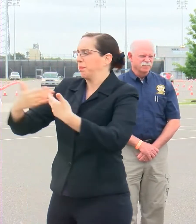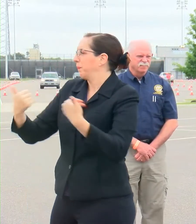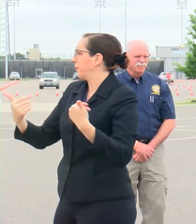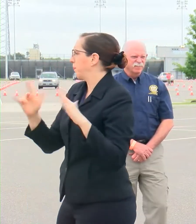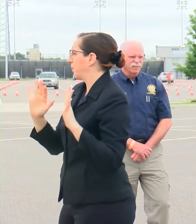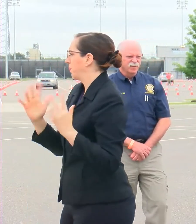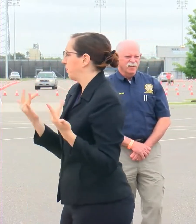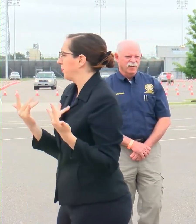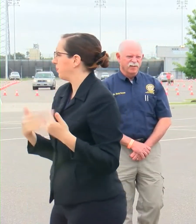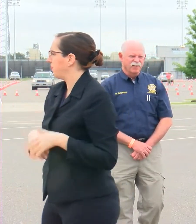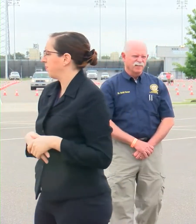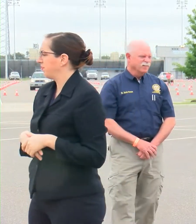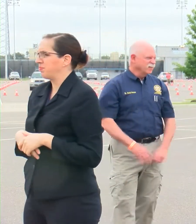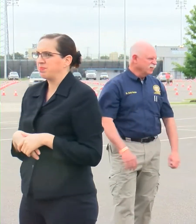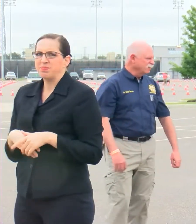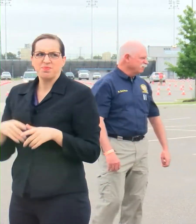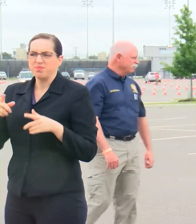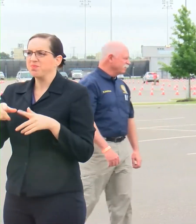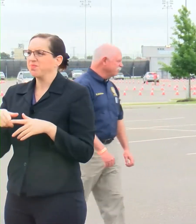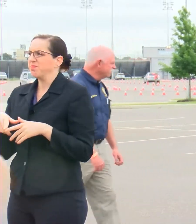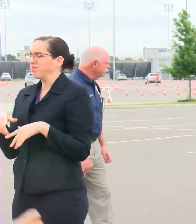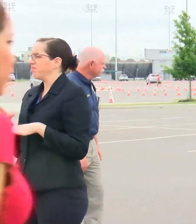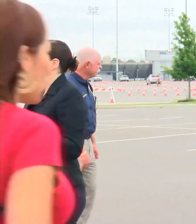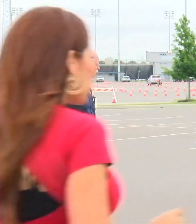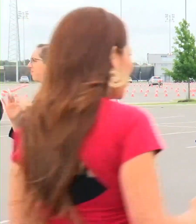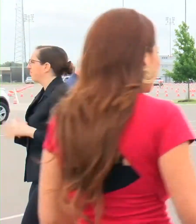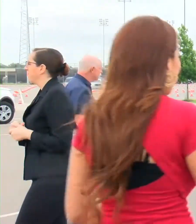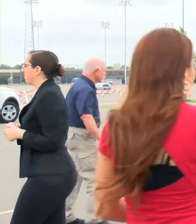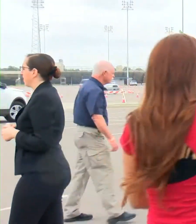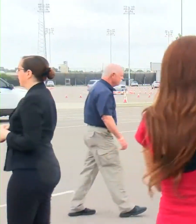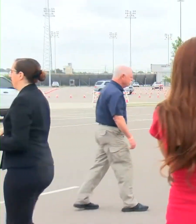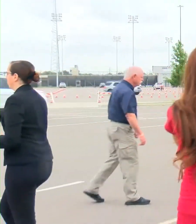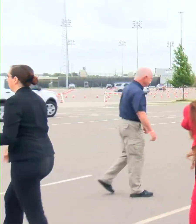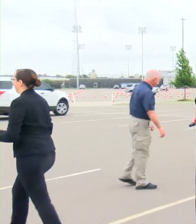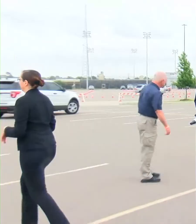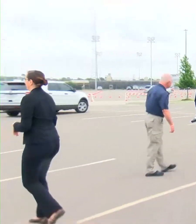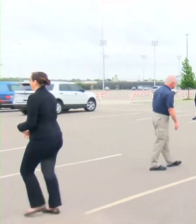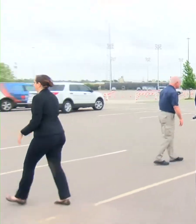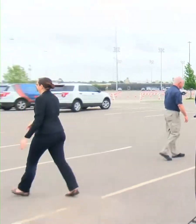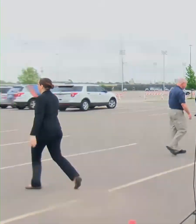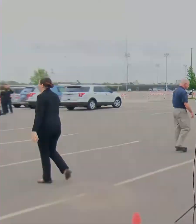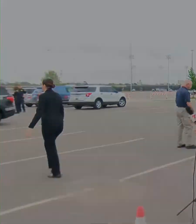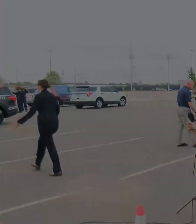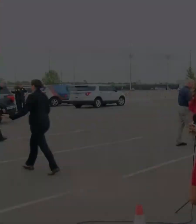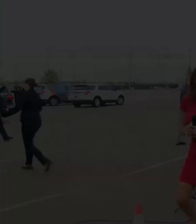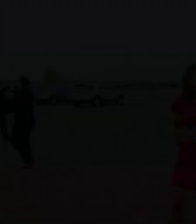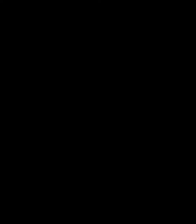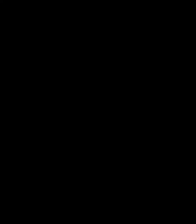we're going to do it separately because we're going to start the tour and then. No, that's okay. Thank you all.